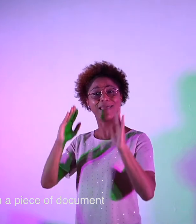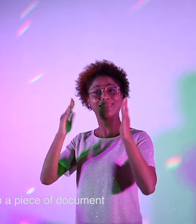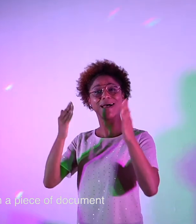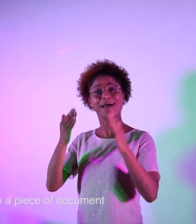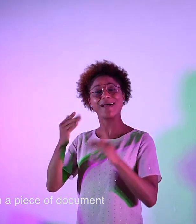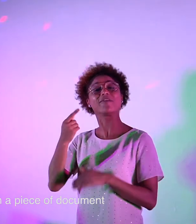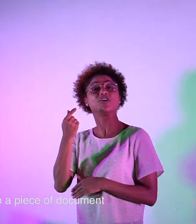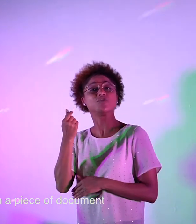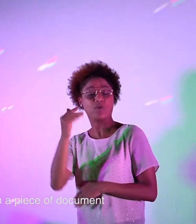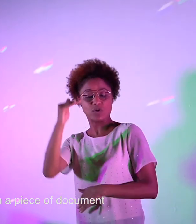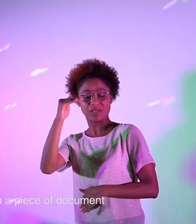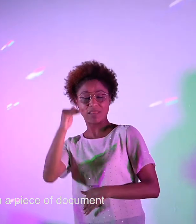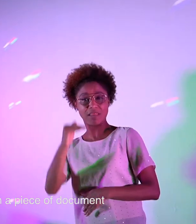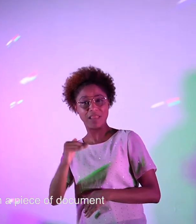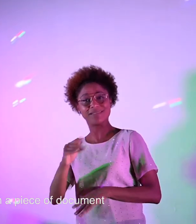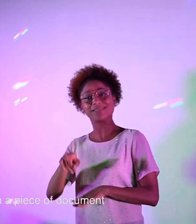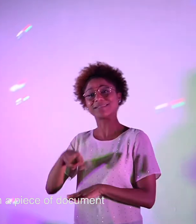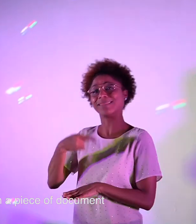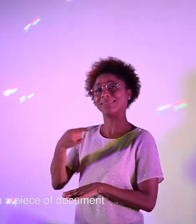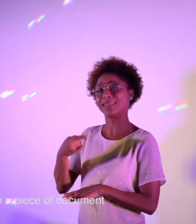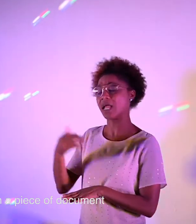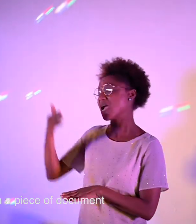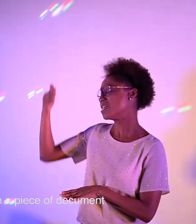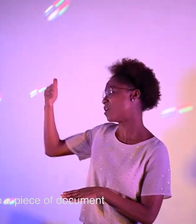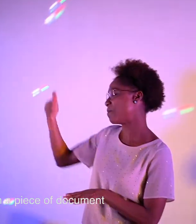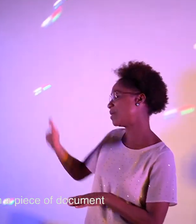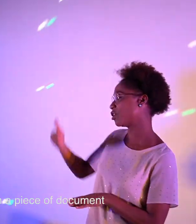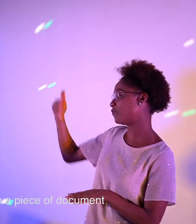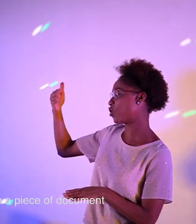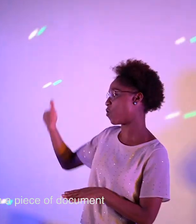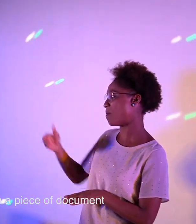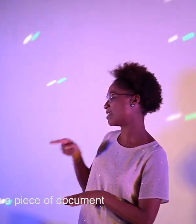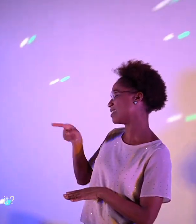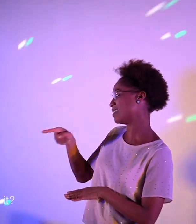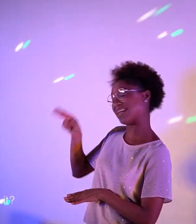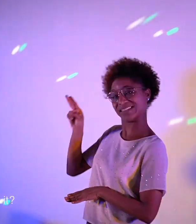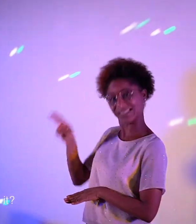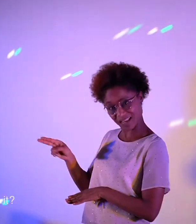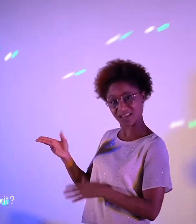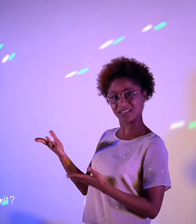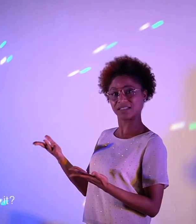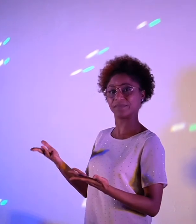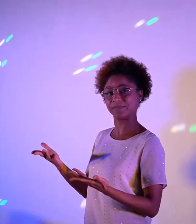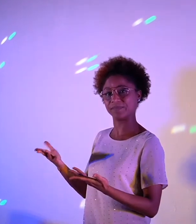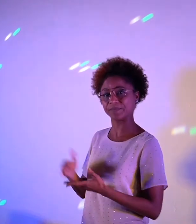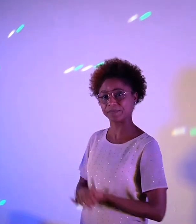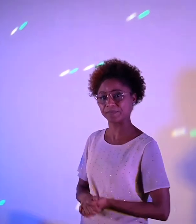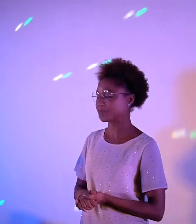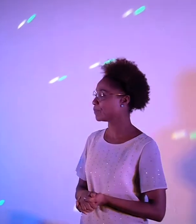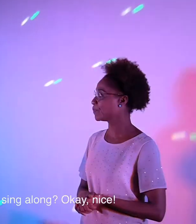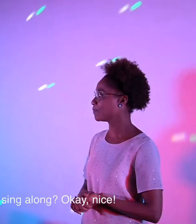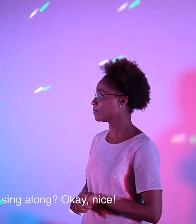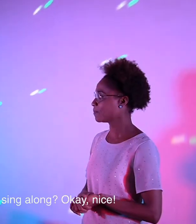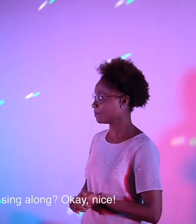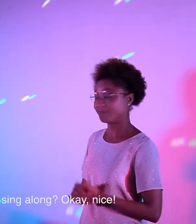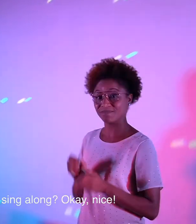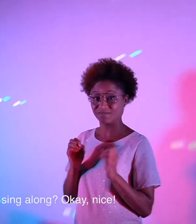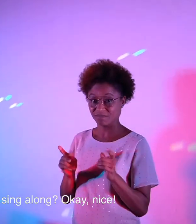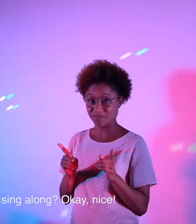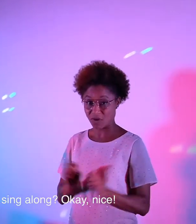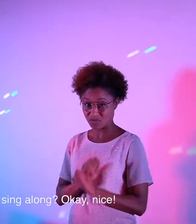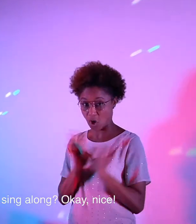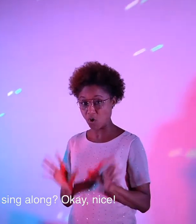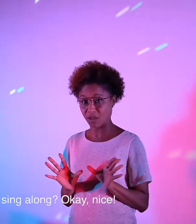Is my life worth less than a piece of document? Is that it? Okay,